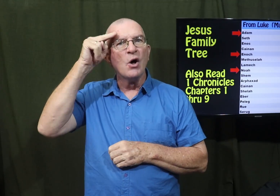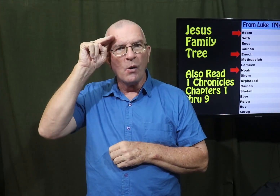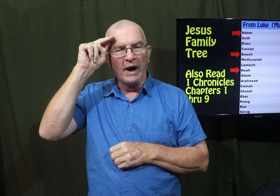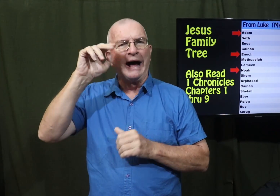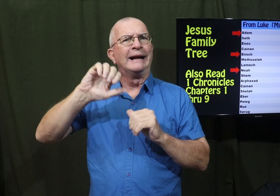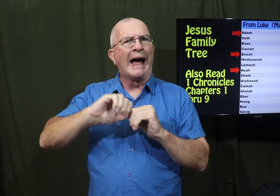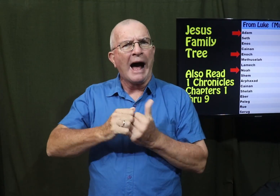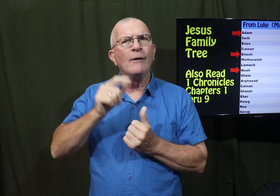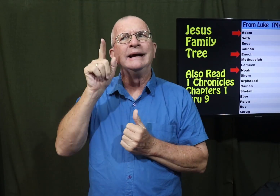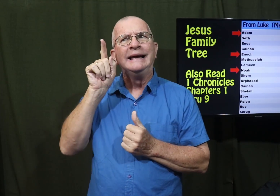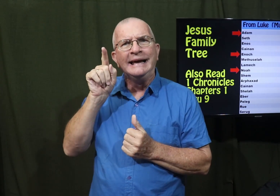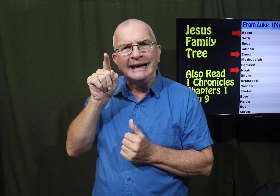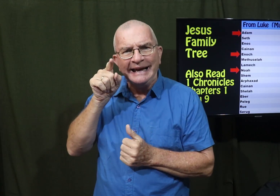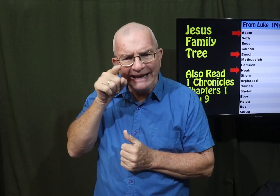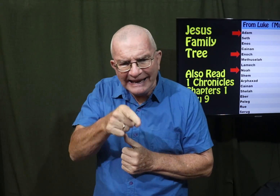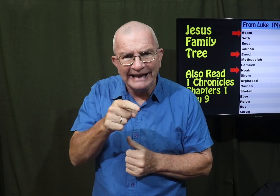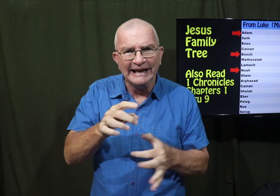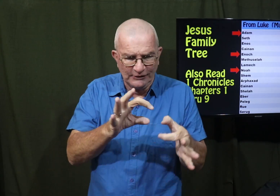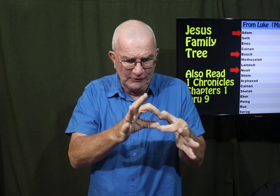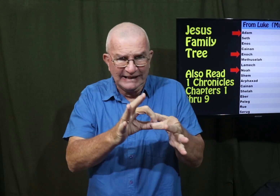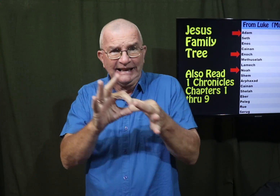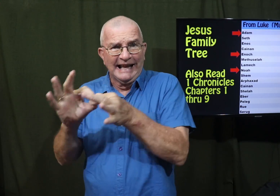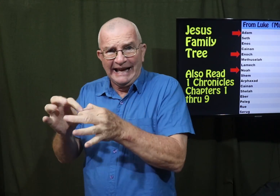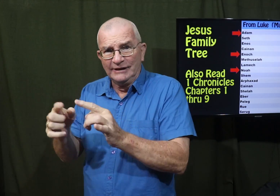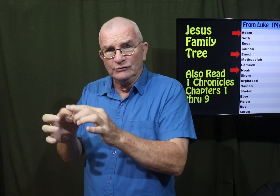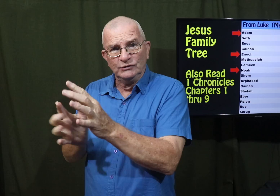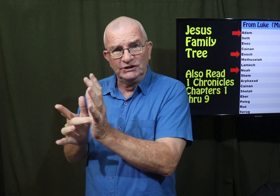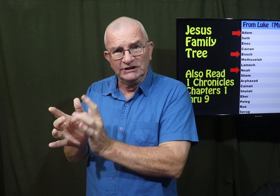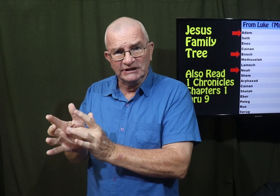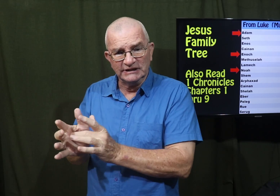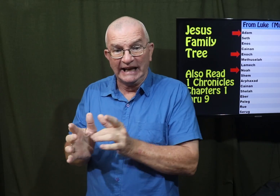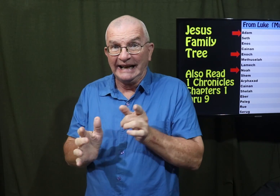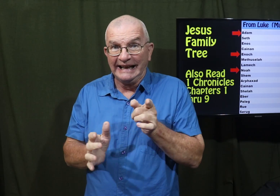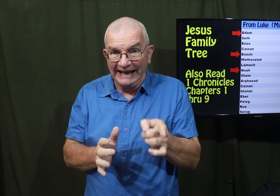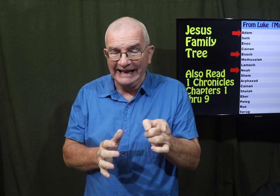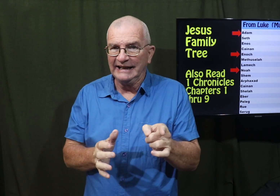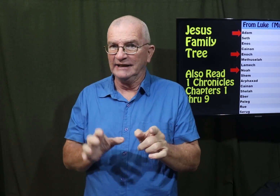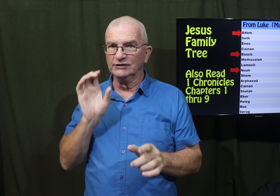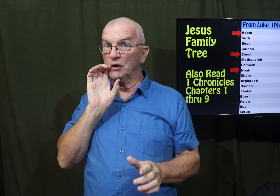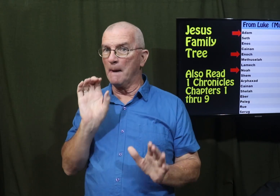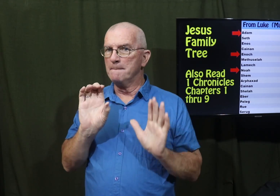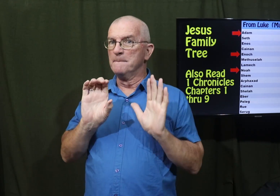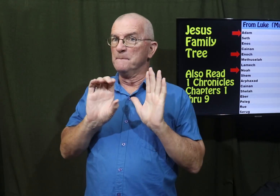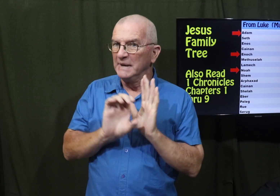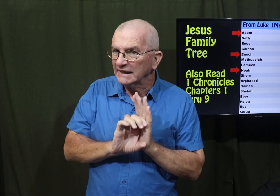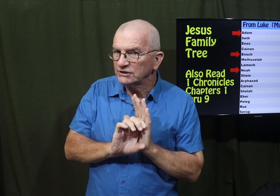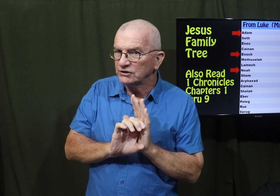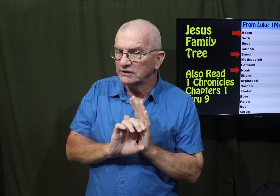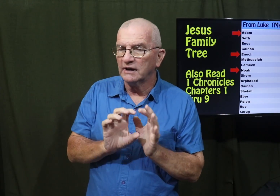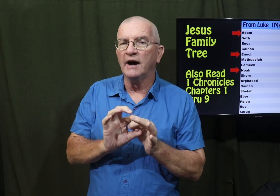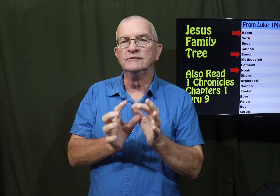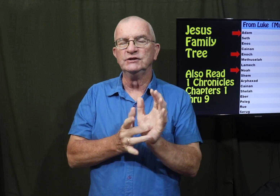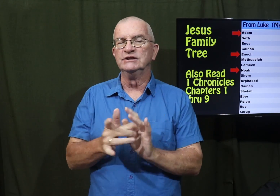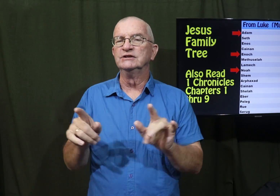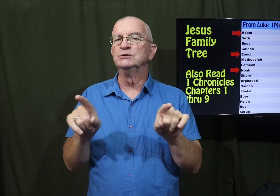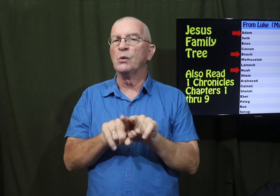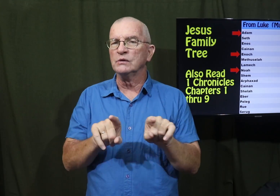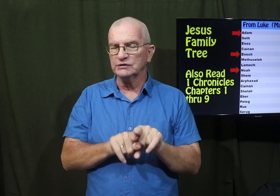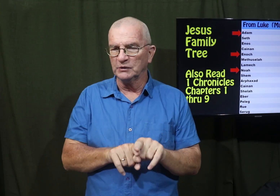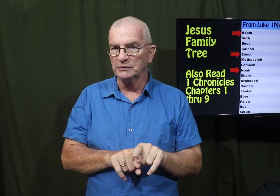So we're going to talk about Noah and how he's related to Jesus. And he is a picture of Jesus also.